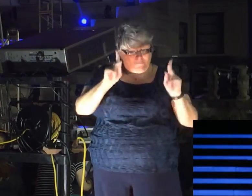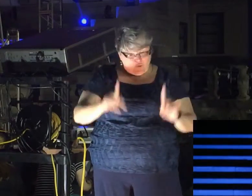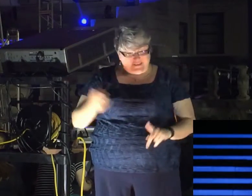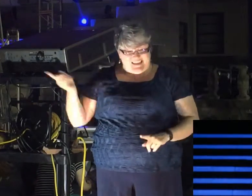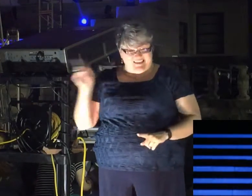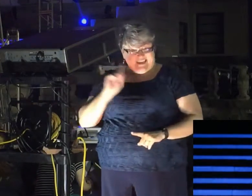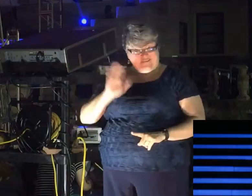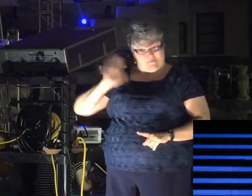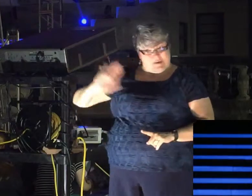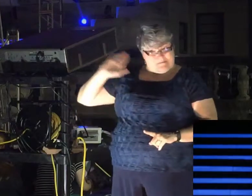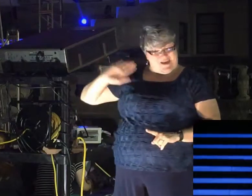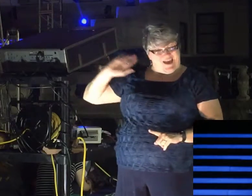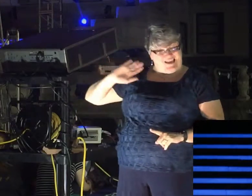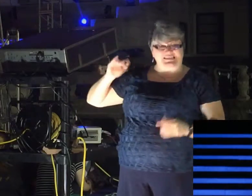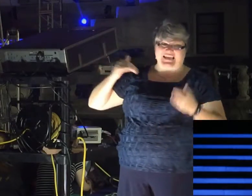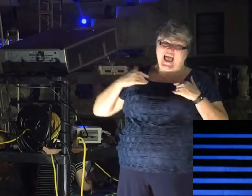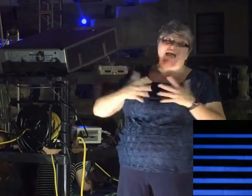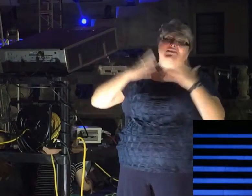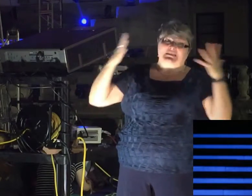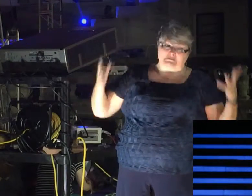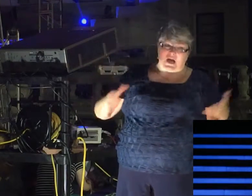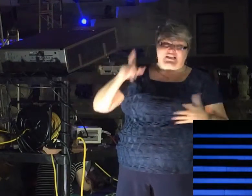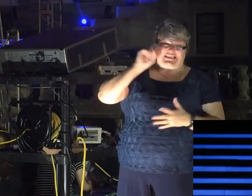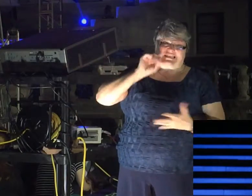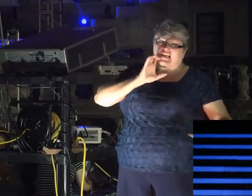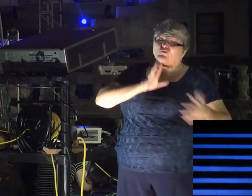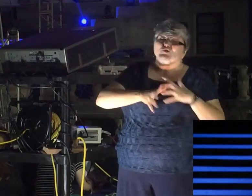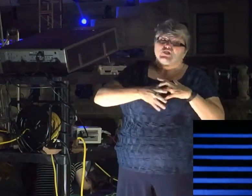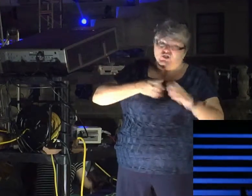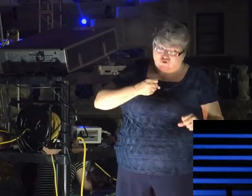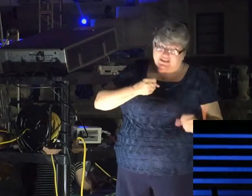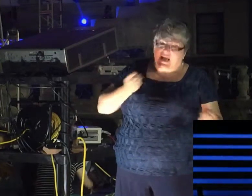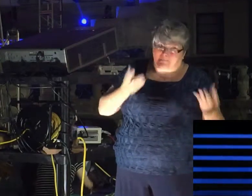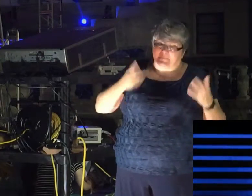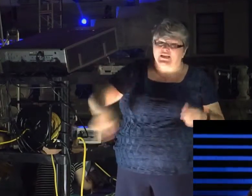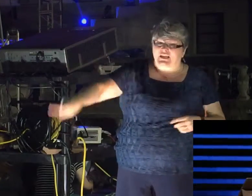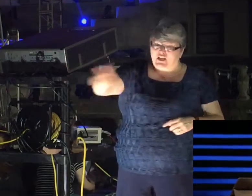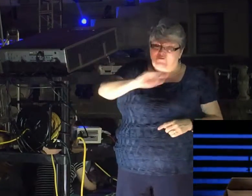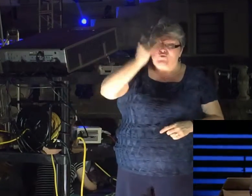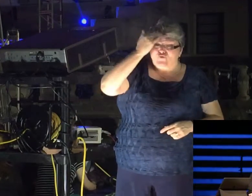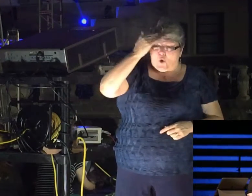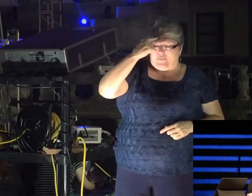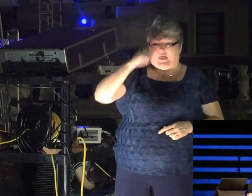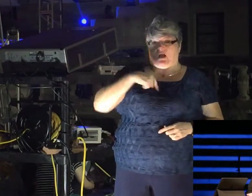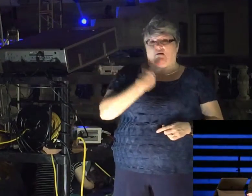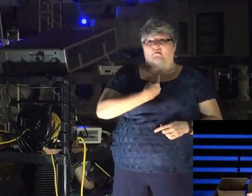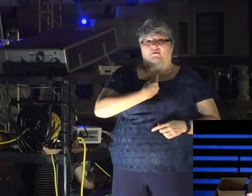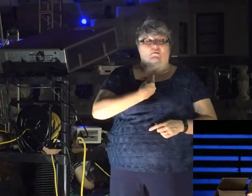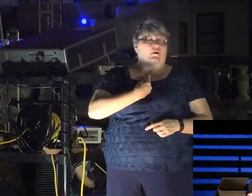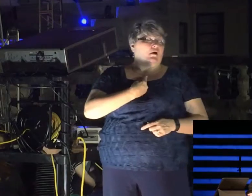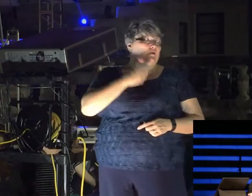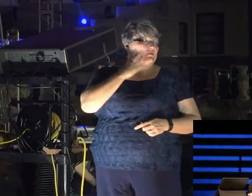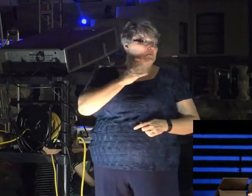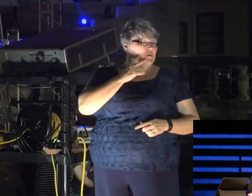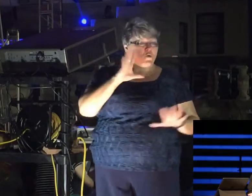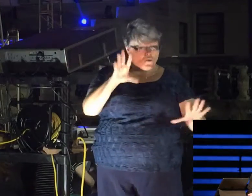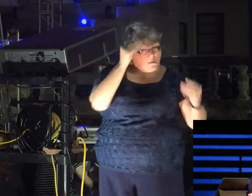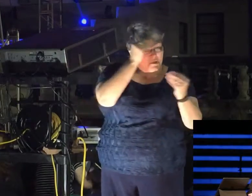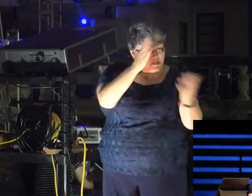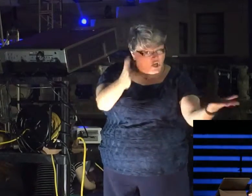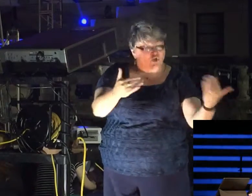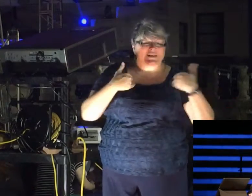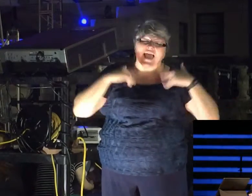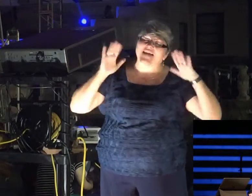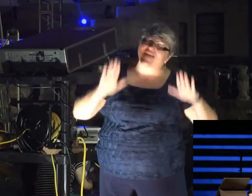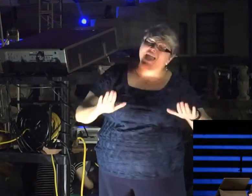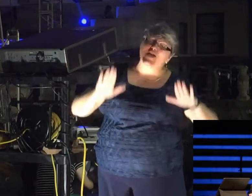let me tell you, as someone who came from a past that has as much sexual devastation as many of you know and think you're the only one that does, let me tell